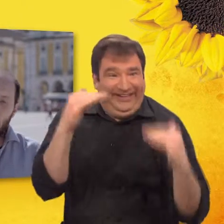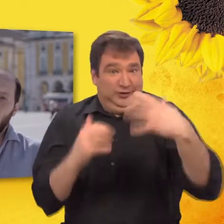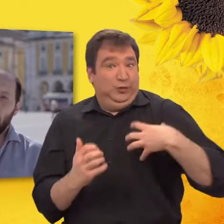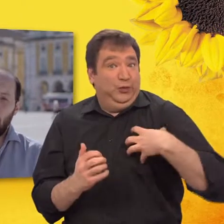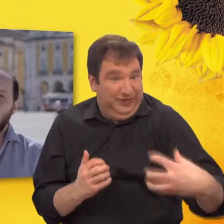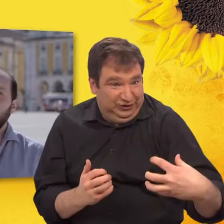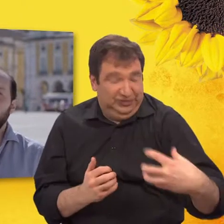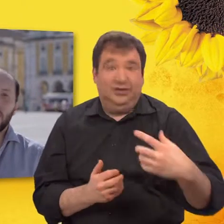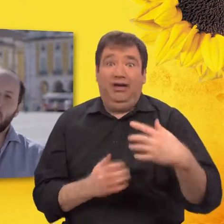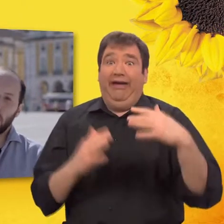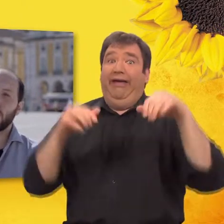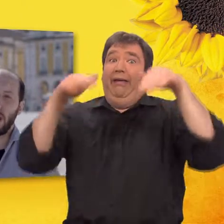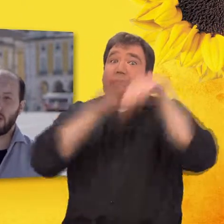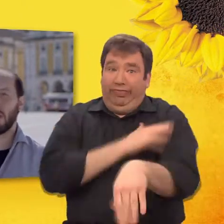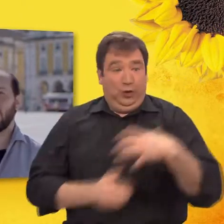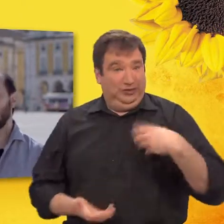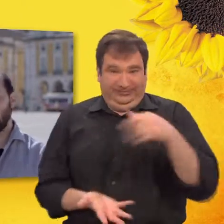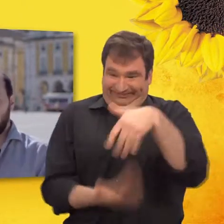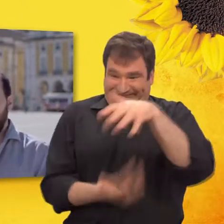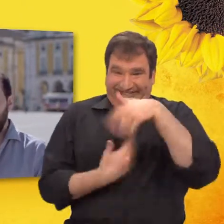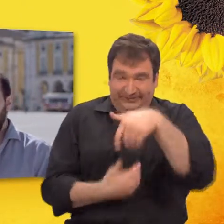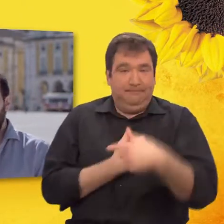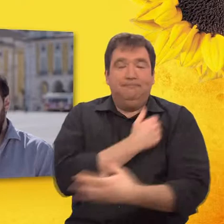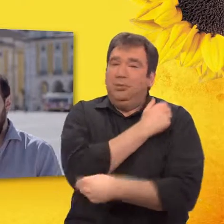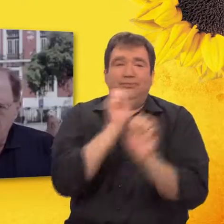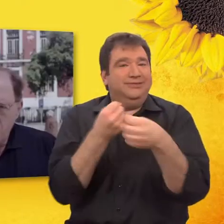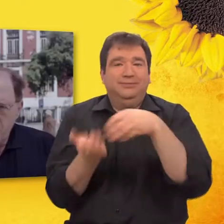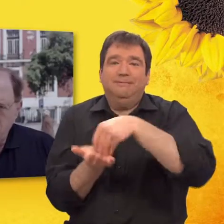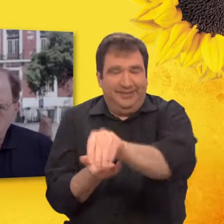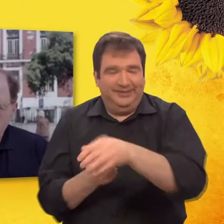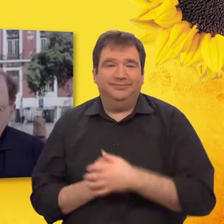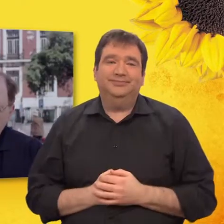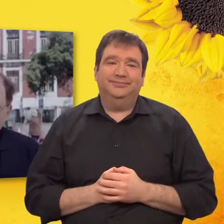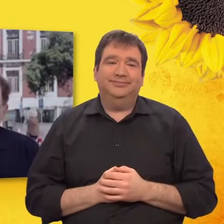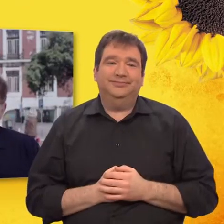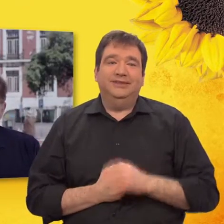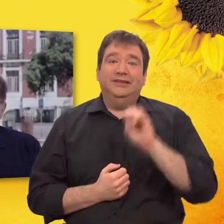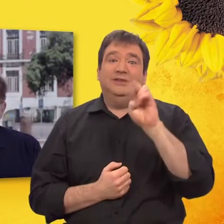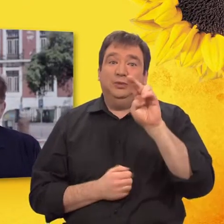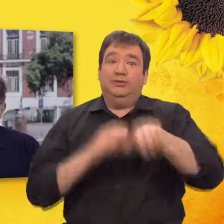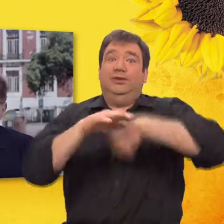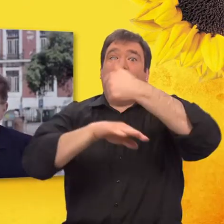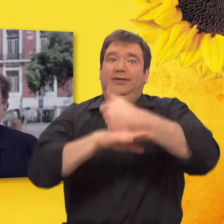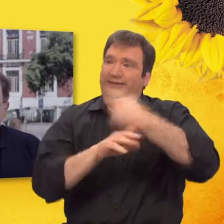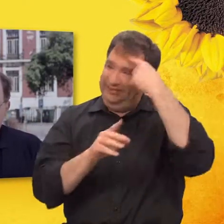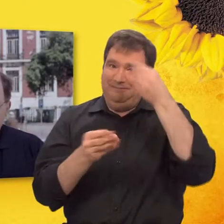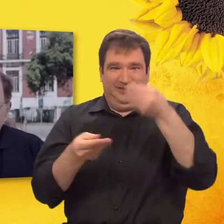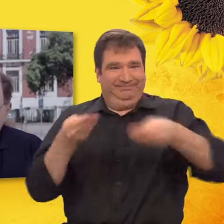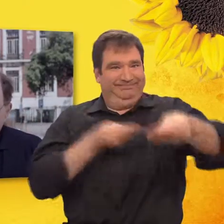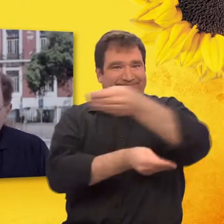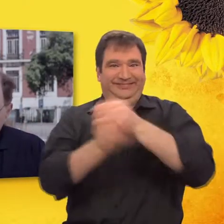ricos. Num momento de crise, os ricos querem o dinheiro de volta, os pobres não podem pagar. The European Union was created at a moment